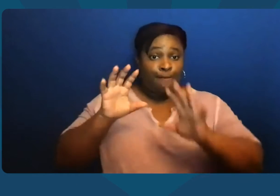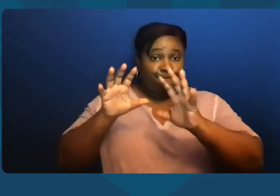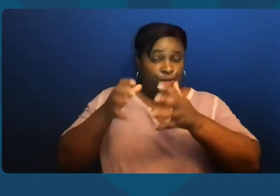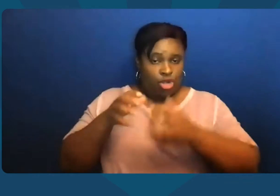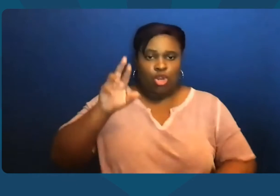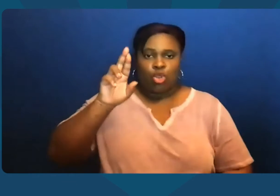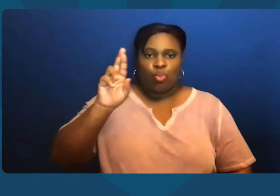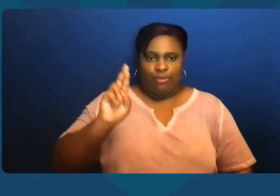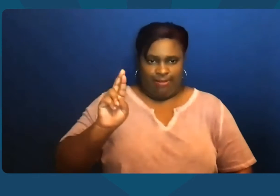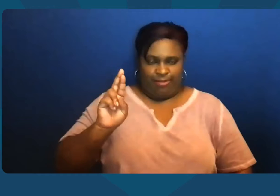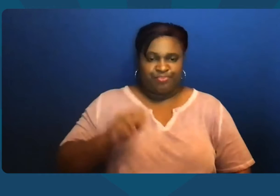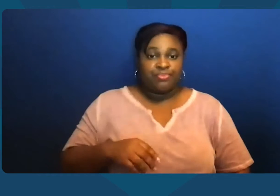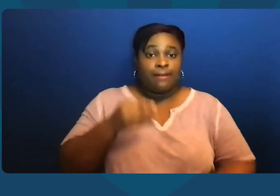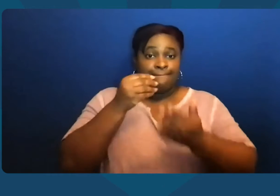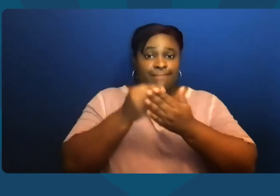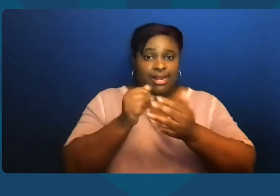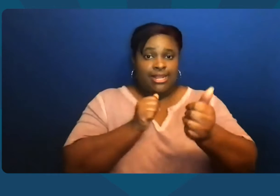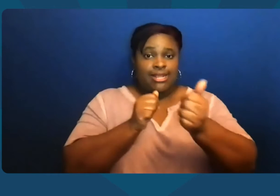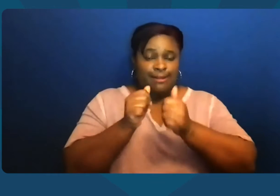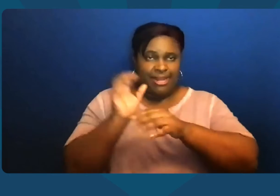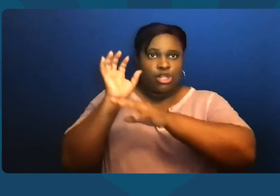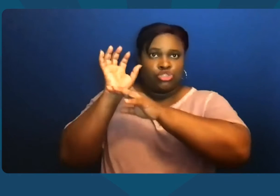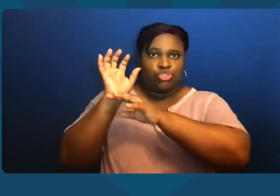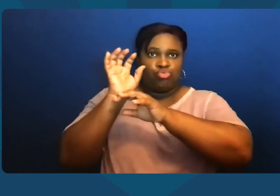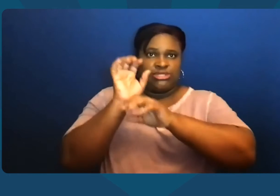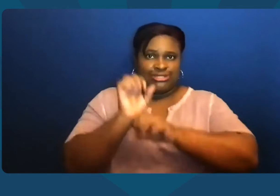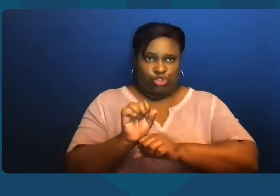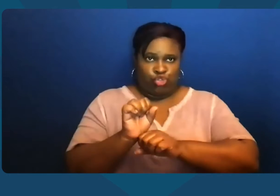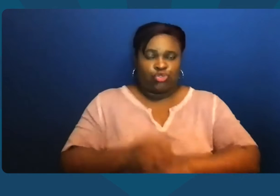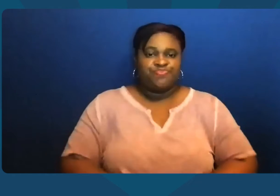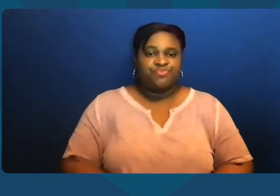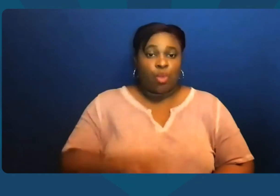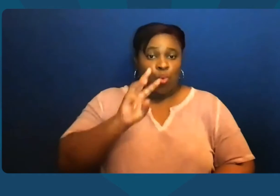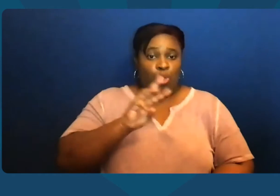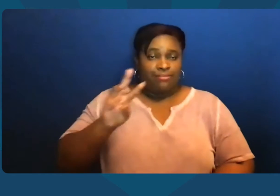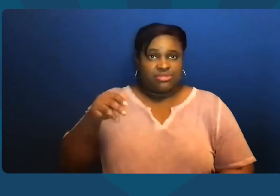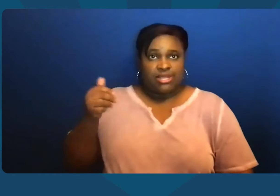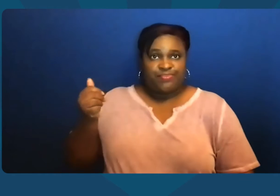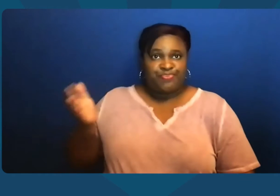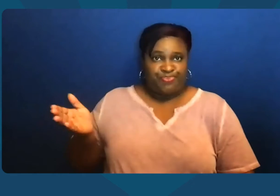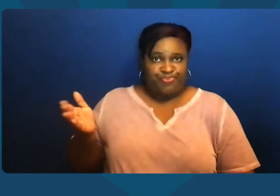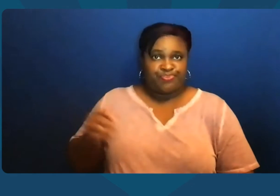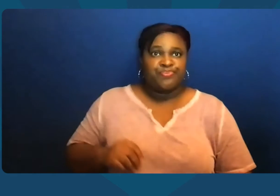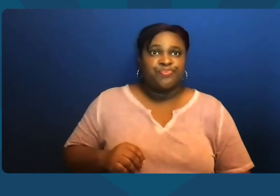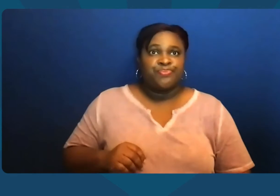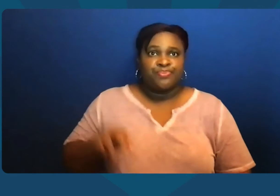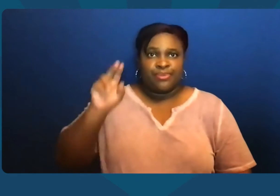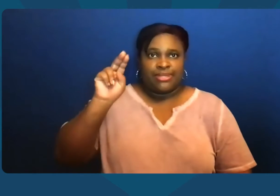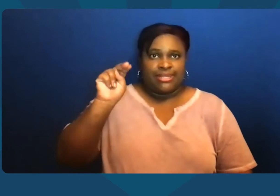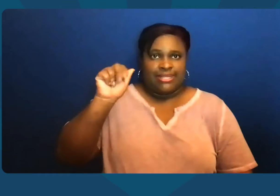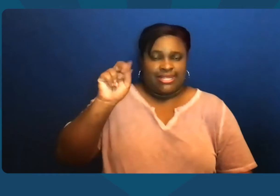Party, Republican. Campaign funding, traditional. Website,